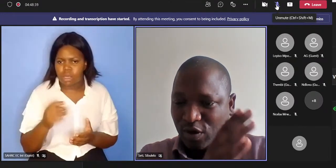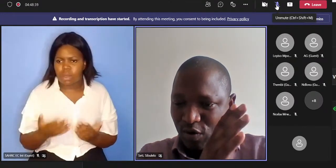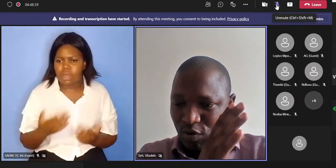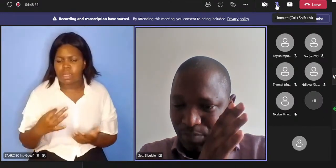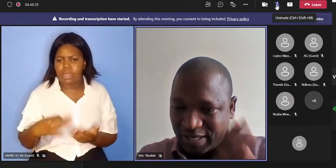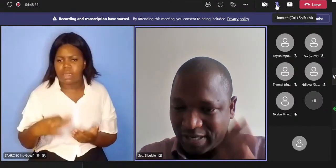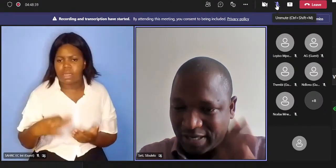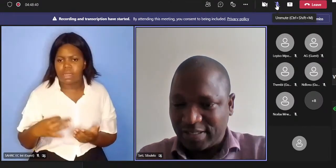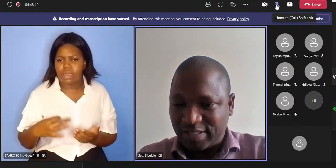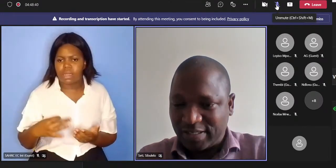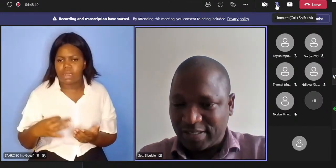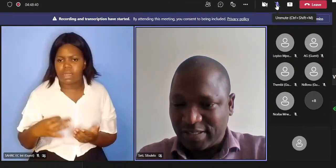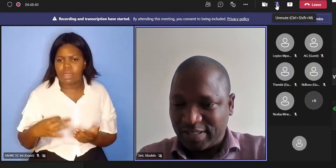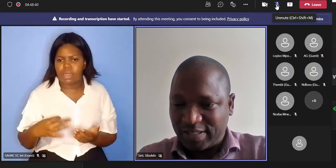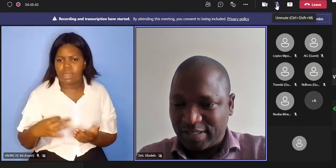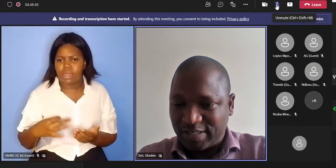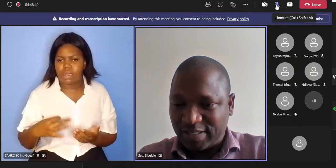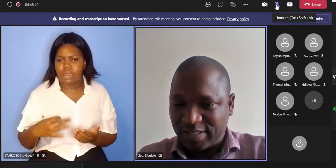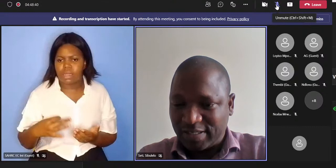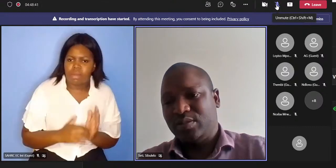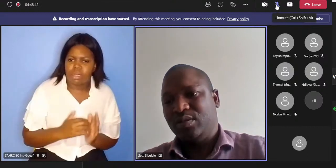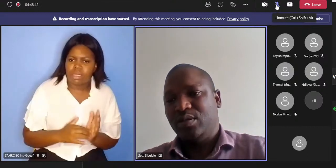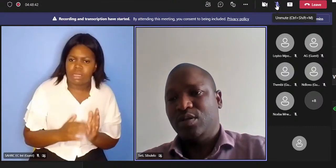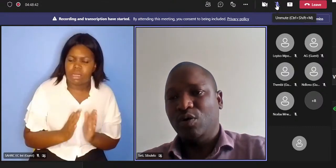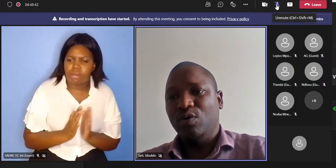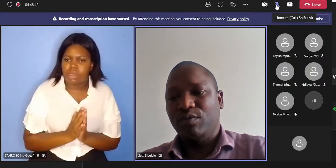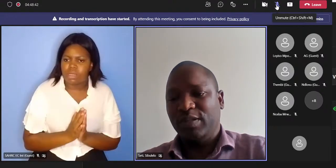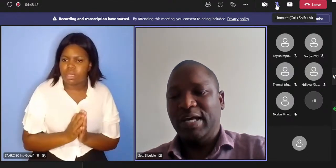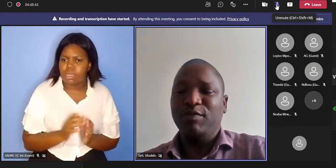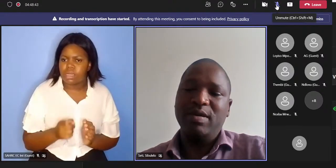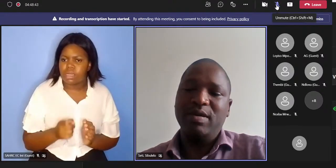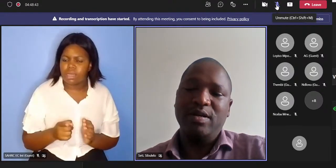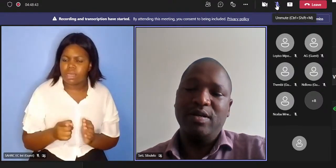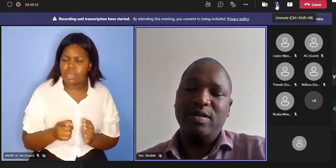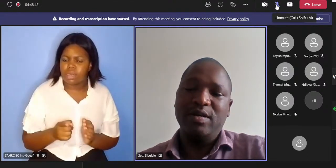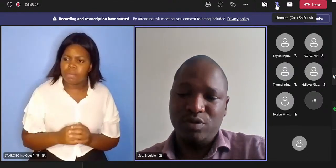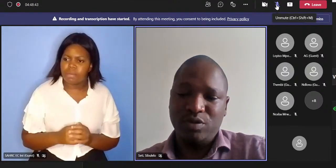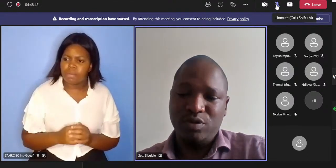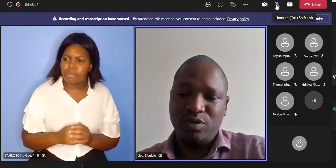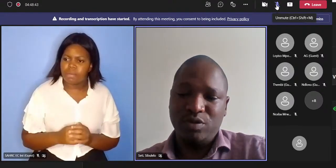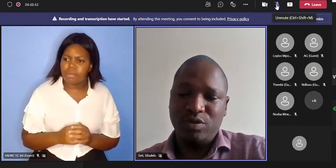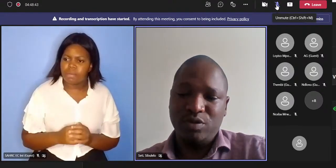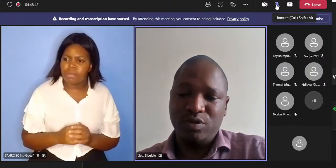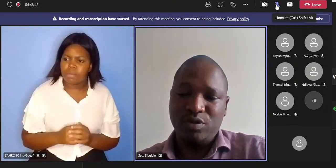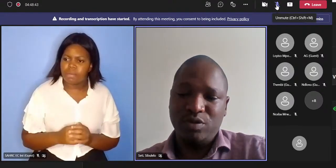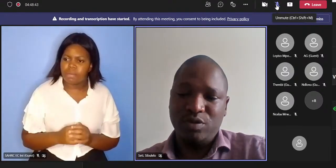behaving or practicing the Christian values. So that for me should